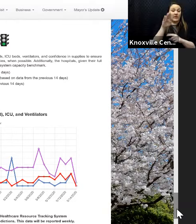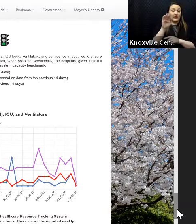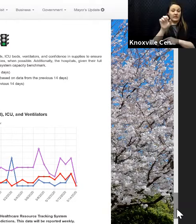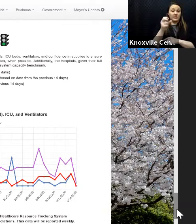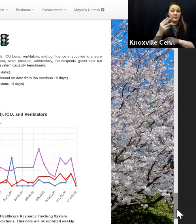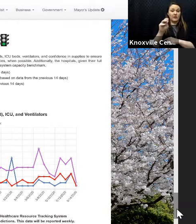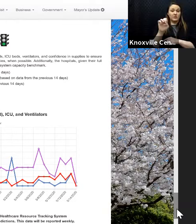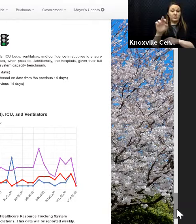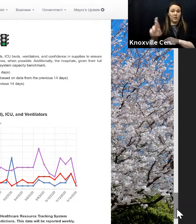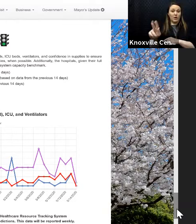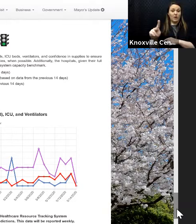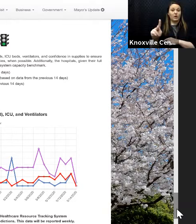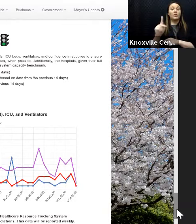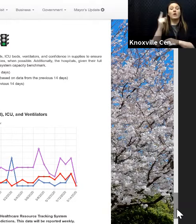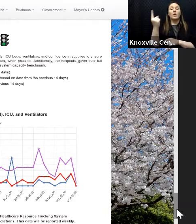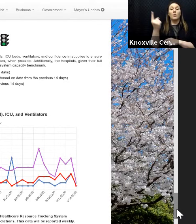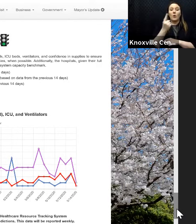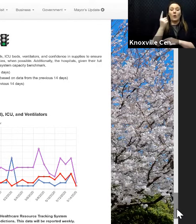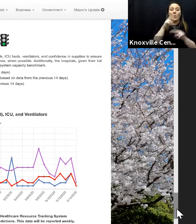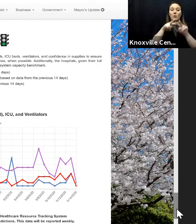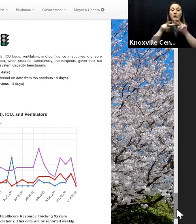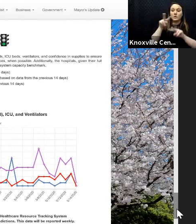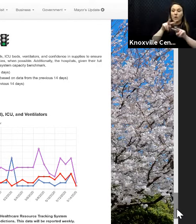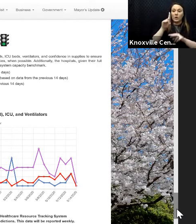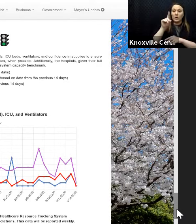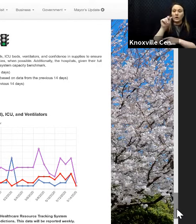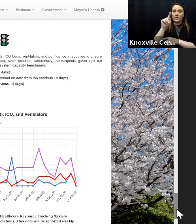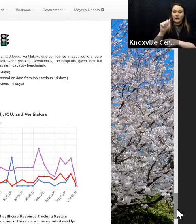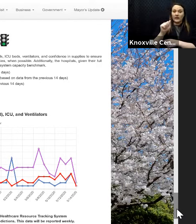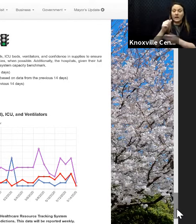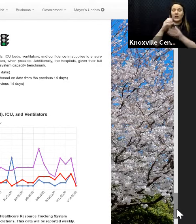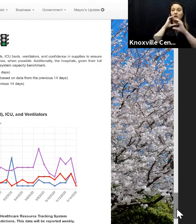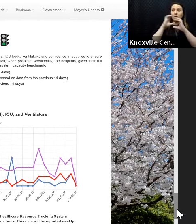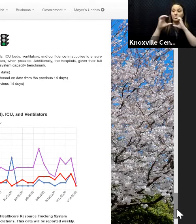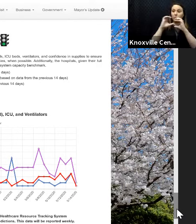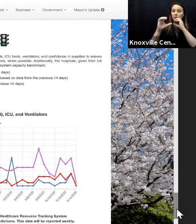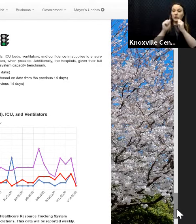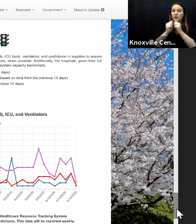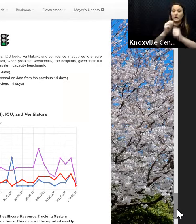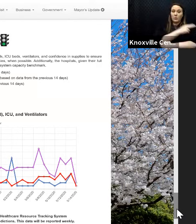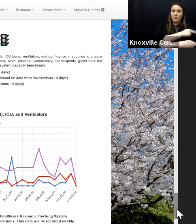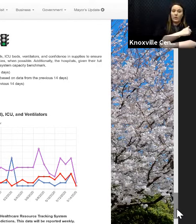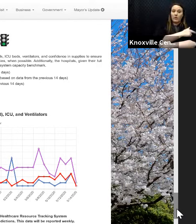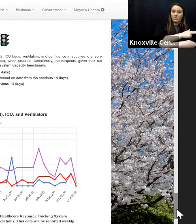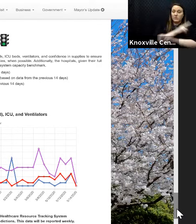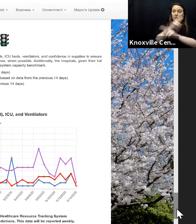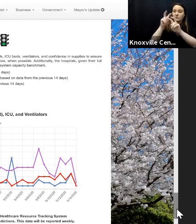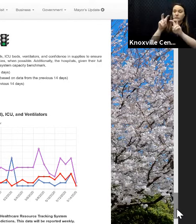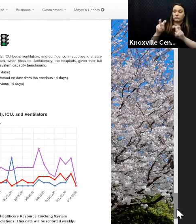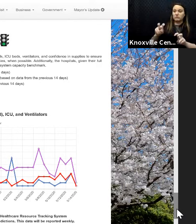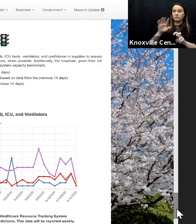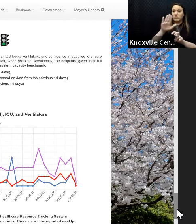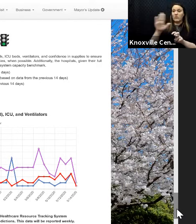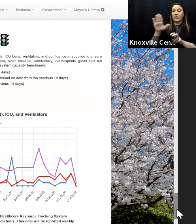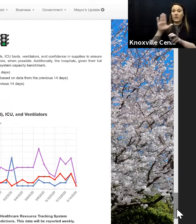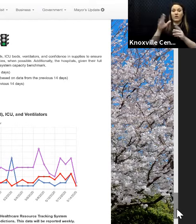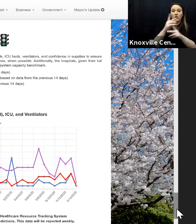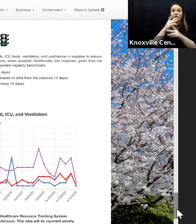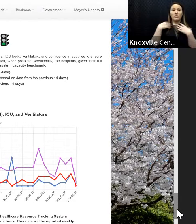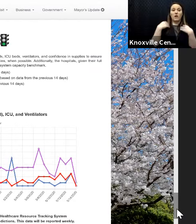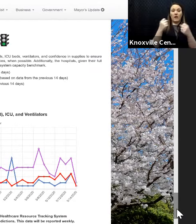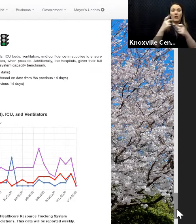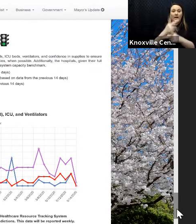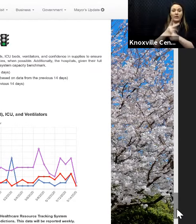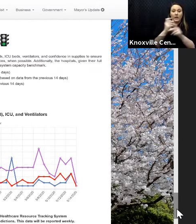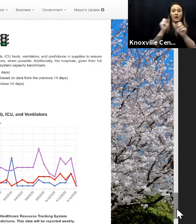we always look at the data while communicating with the hospitals who will work with us to assess their healthcare system capacity, which is